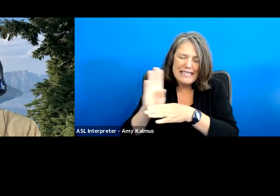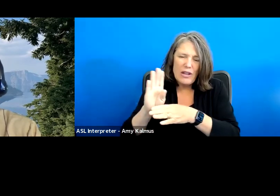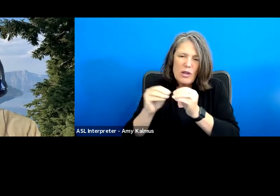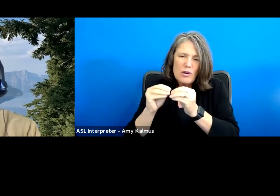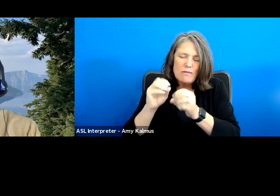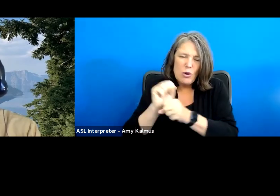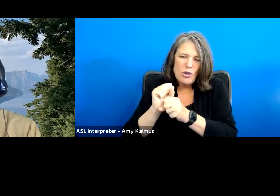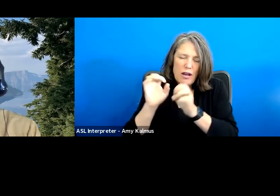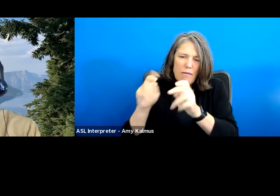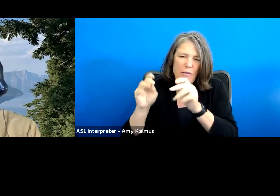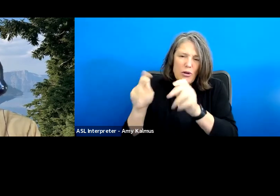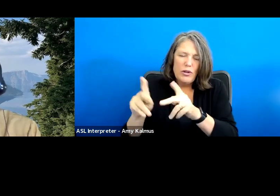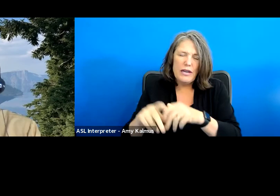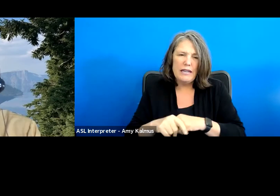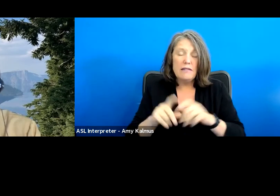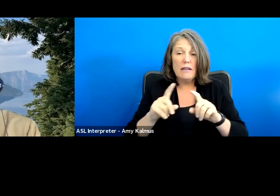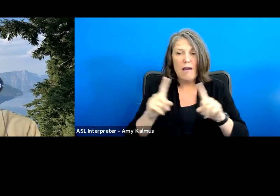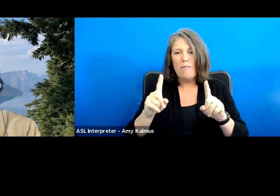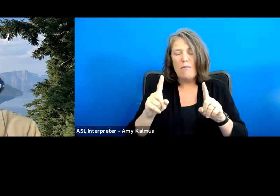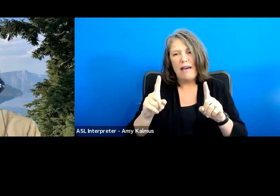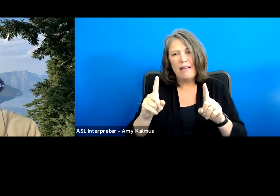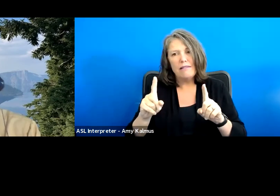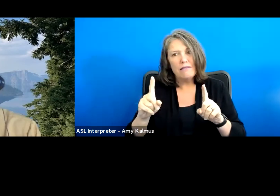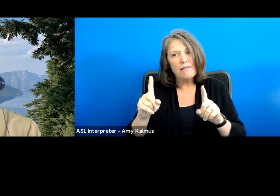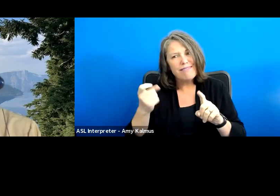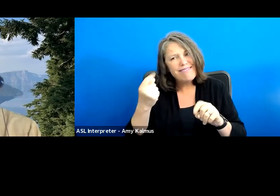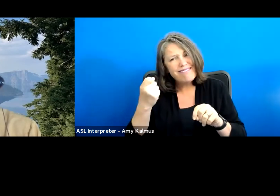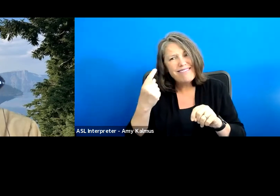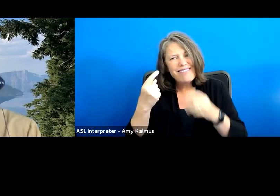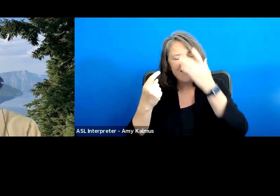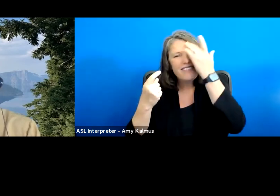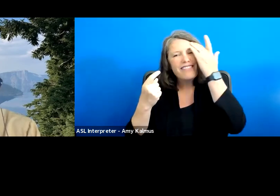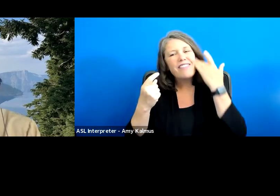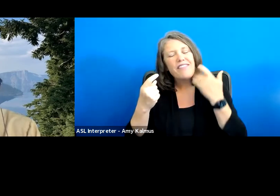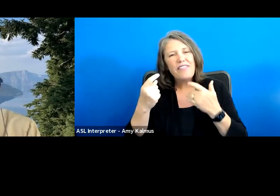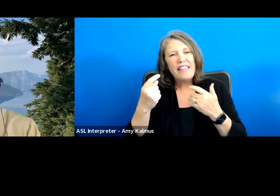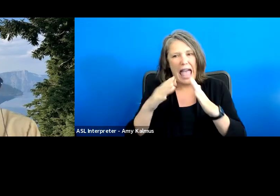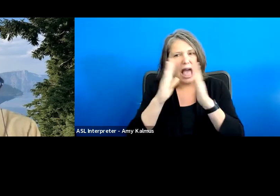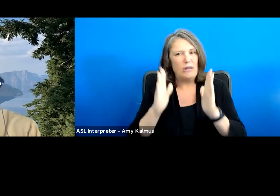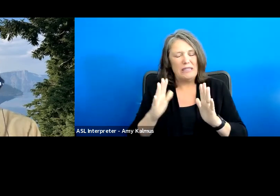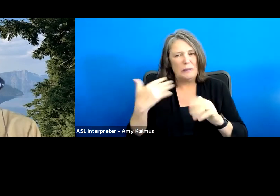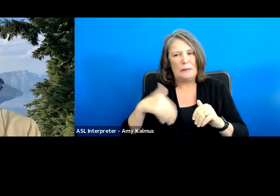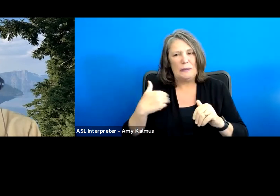job opportunities. But it's at the expense of affordable housing.